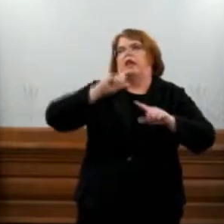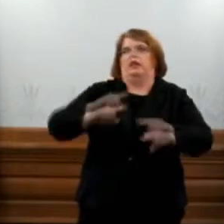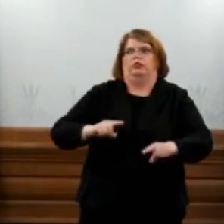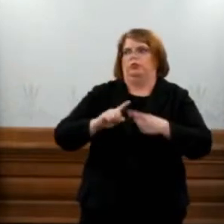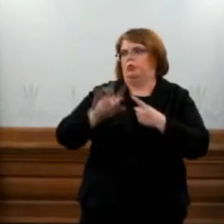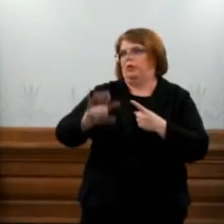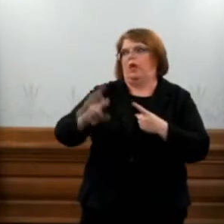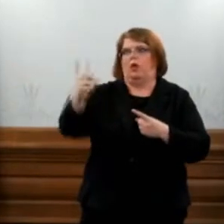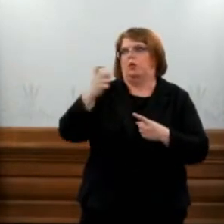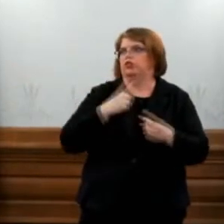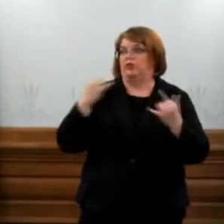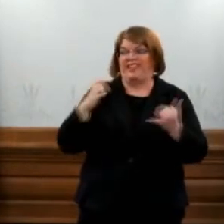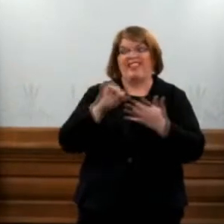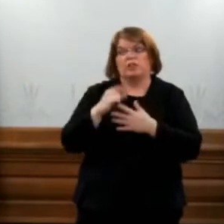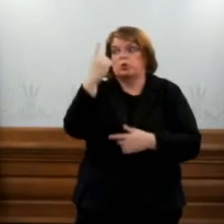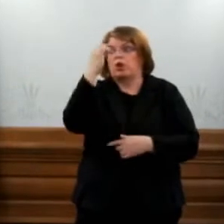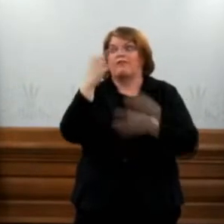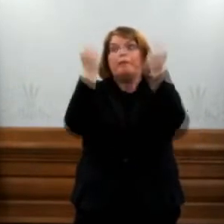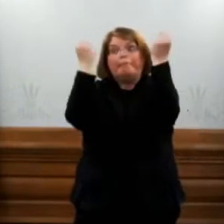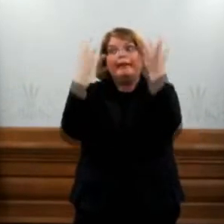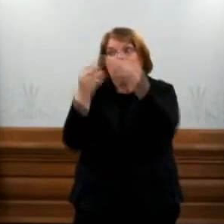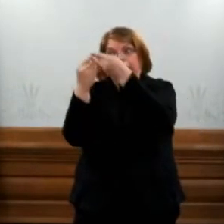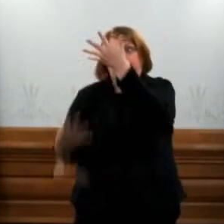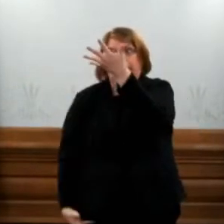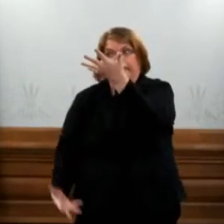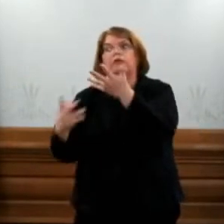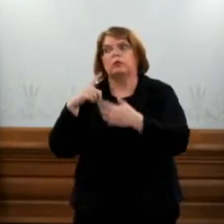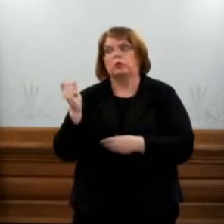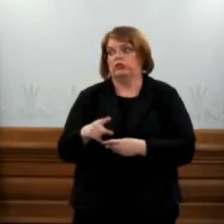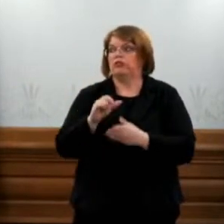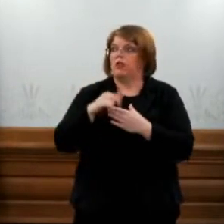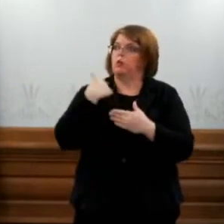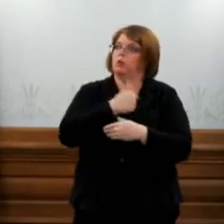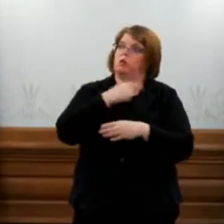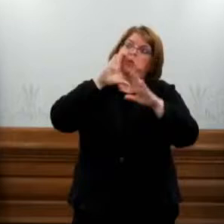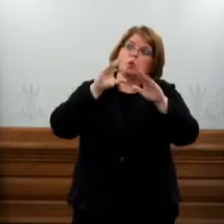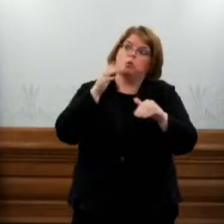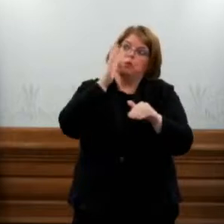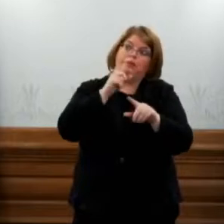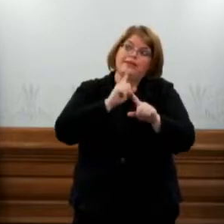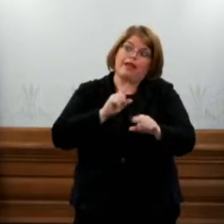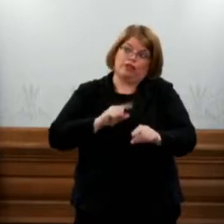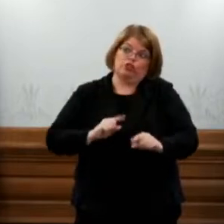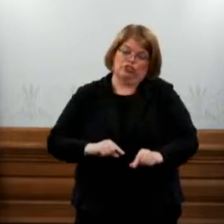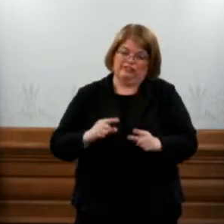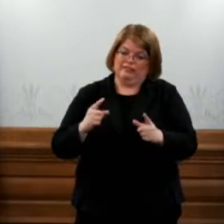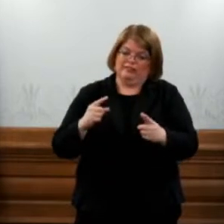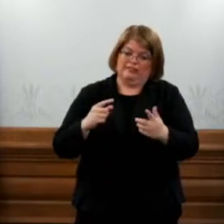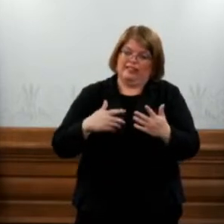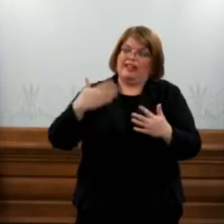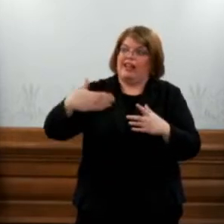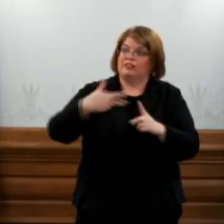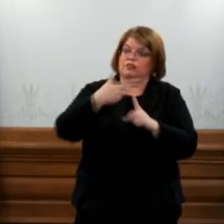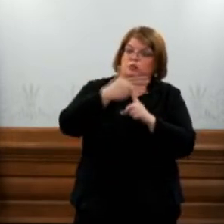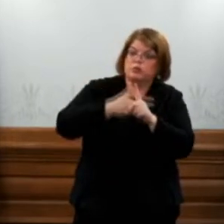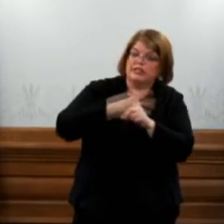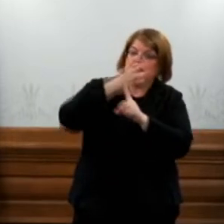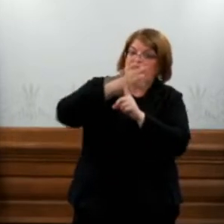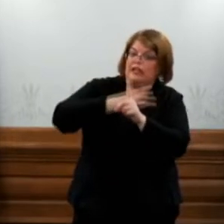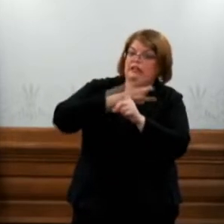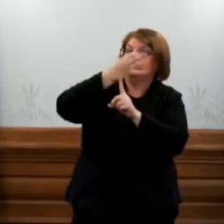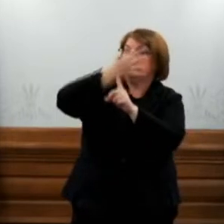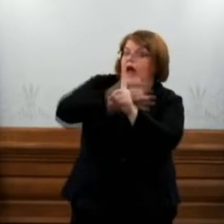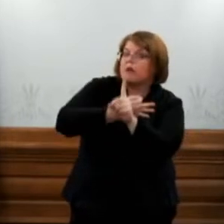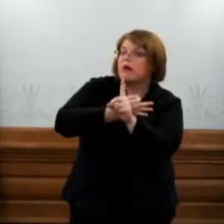of the many, many questions that will hopefully be answered in the next 3, 6, 9 months to a year. We can